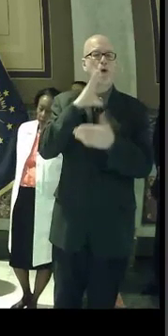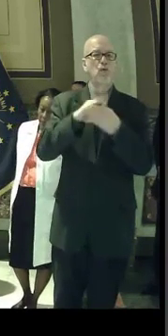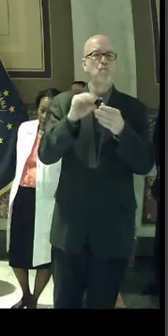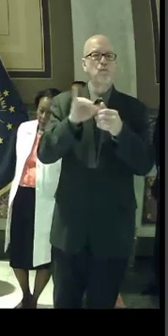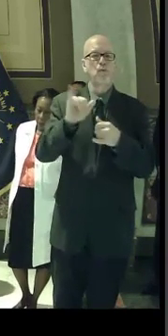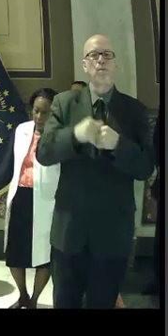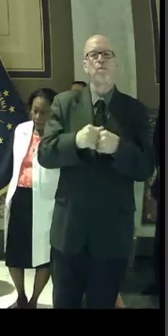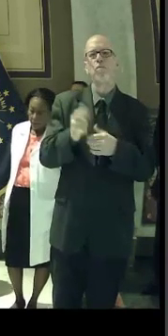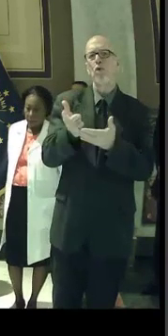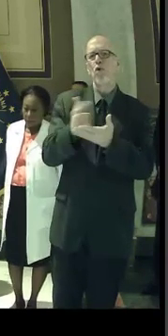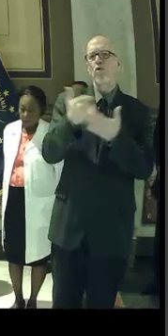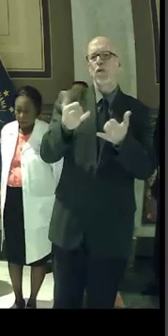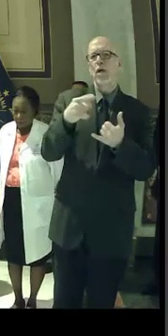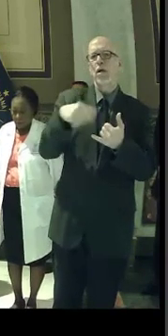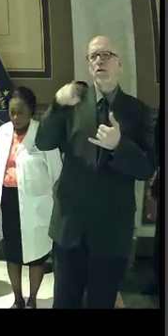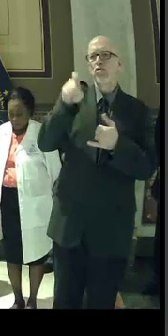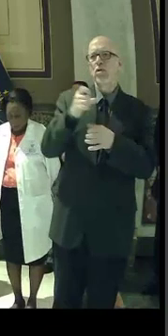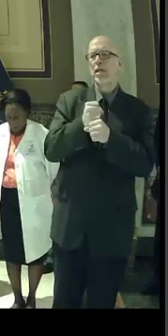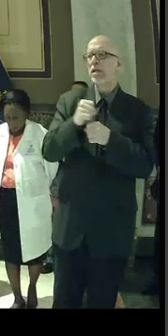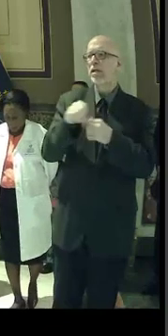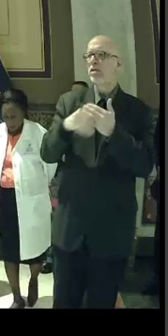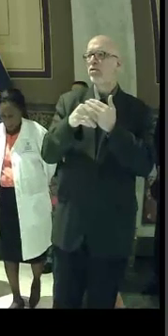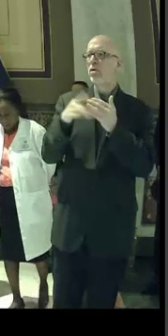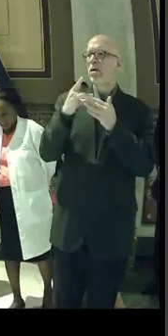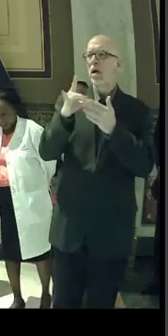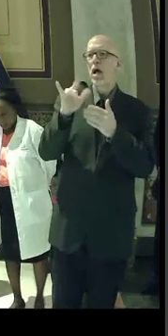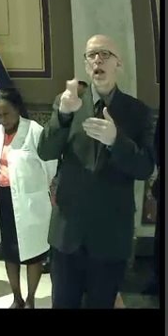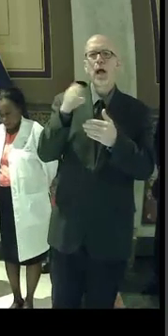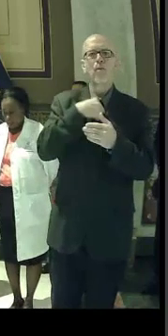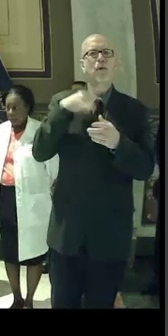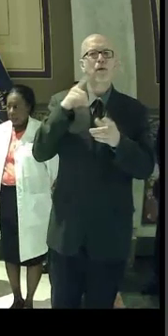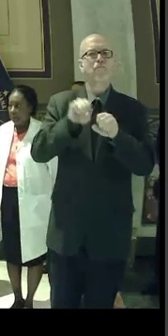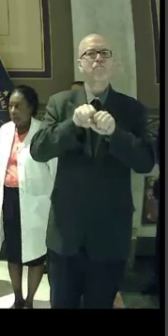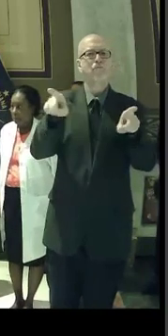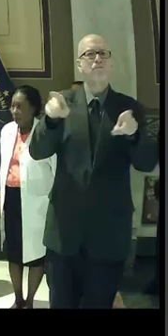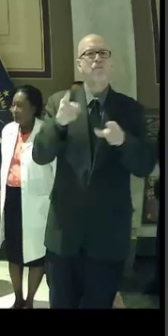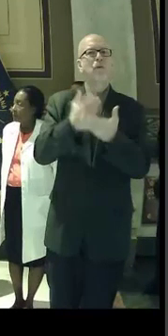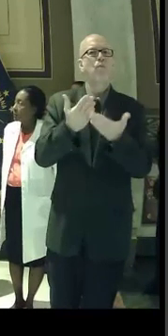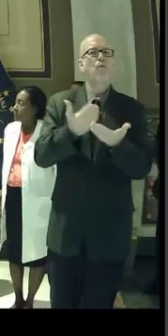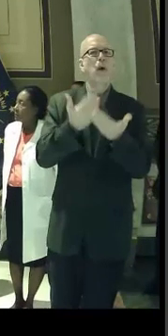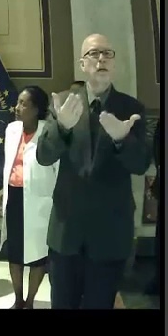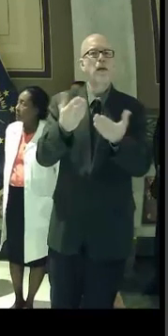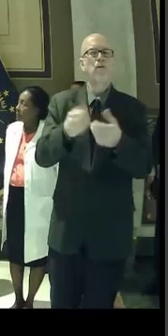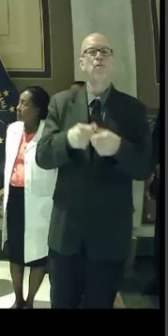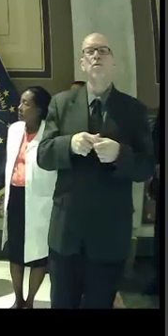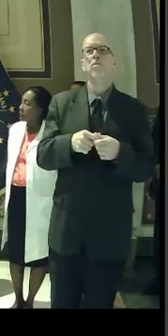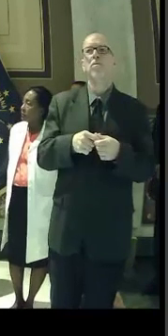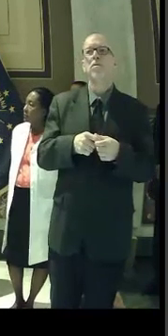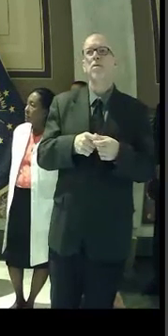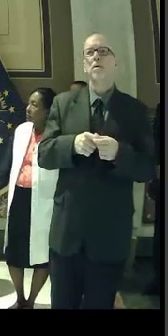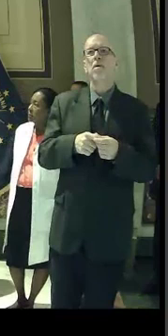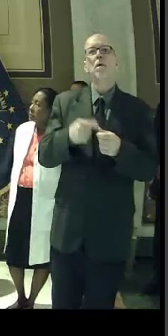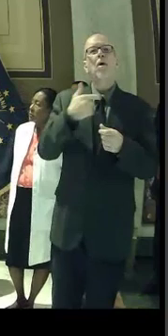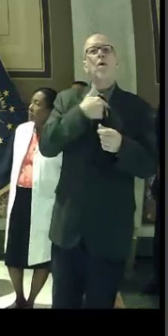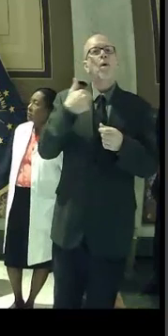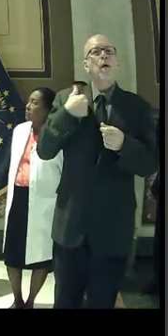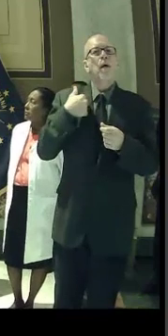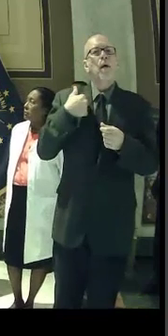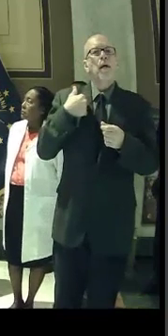should have been in receipt of some additional guidelines that we put out, recommendations. We raised